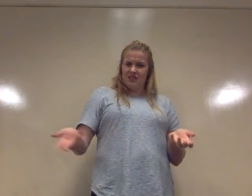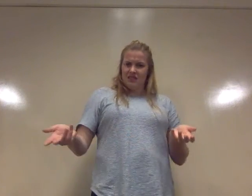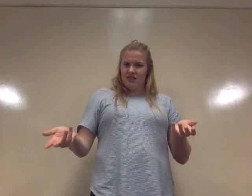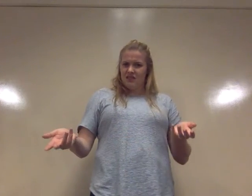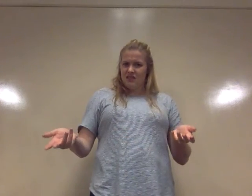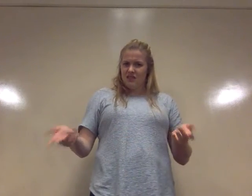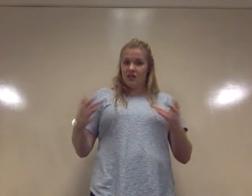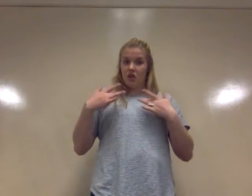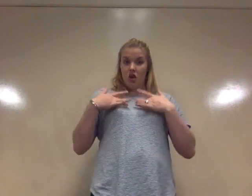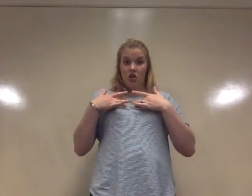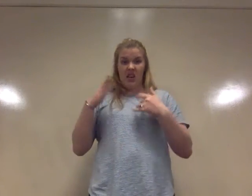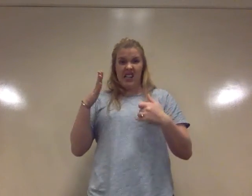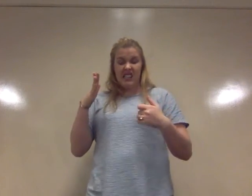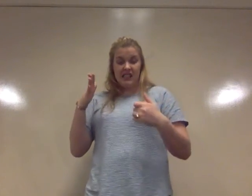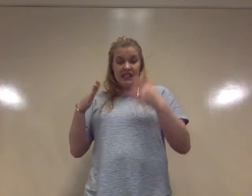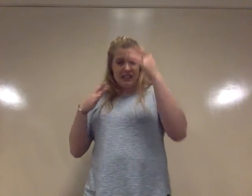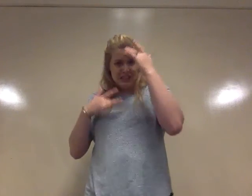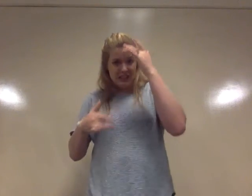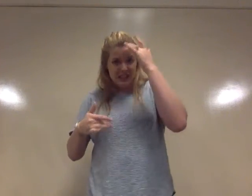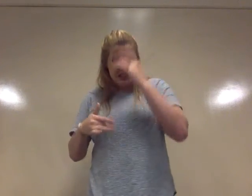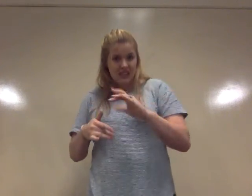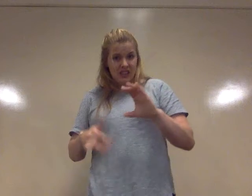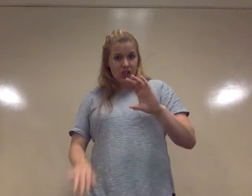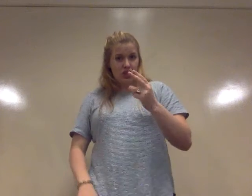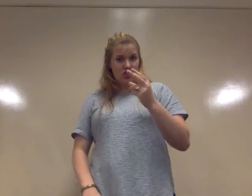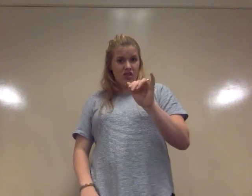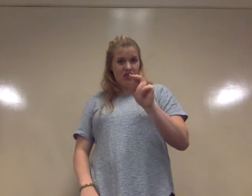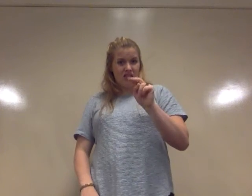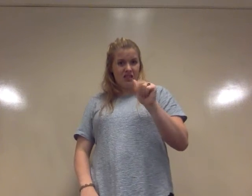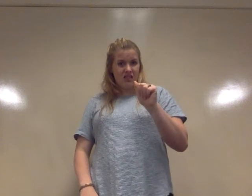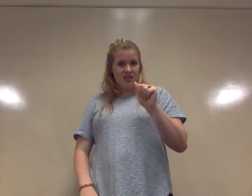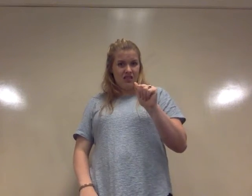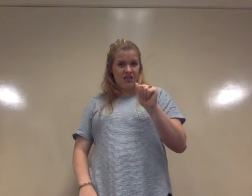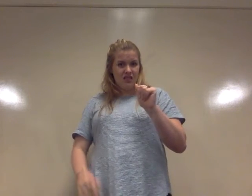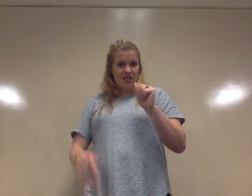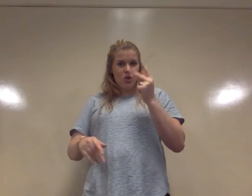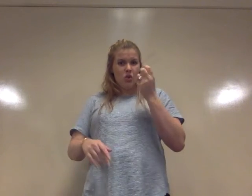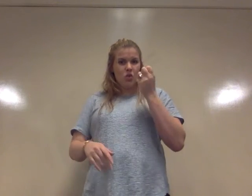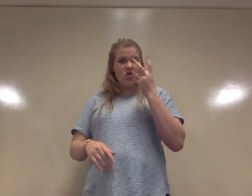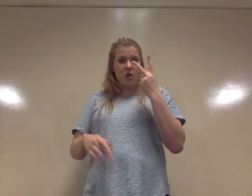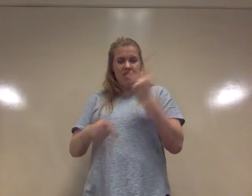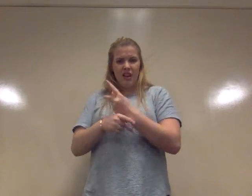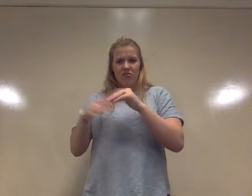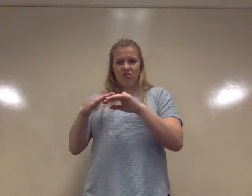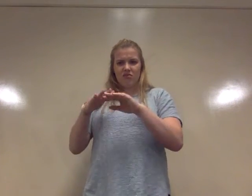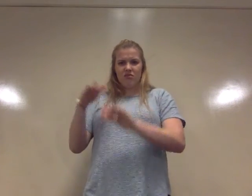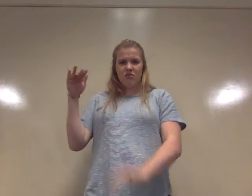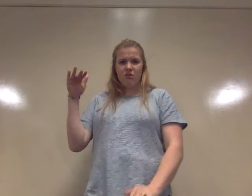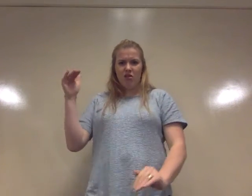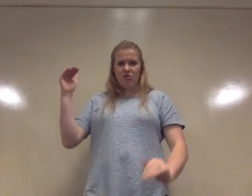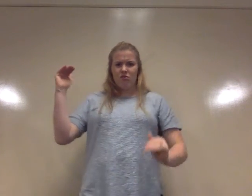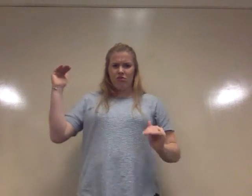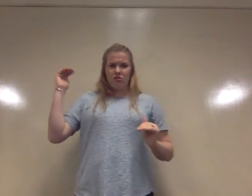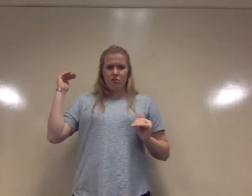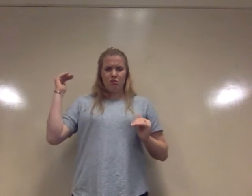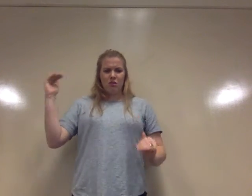for heart disease in rural China was 12 times lower than it was in the U.S. And in the highlands of Papua New Guinea, heart